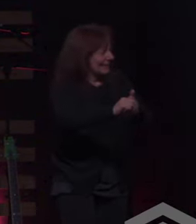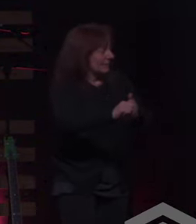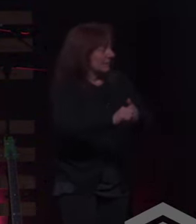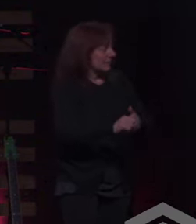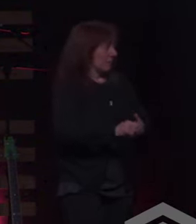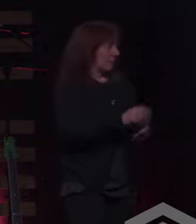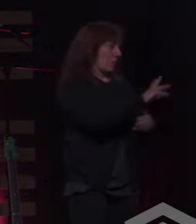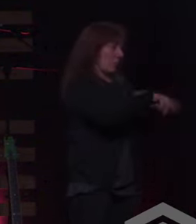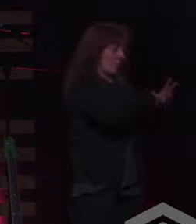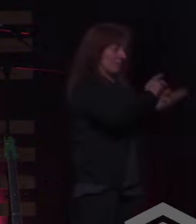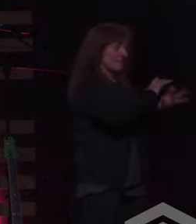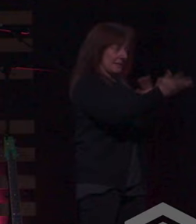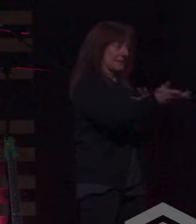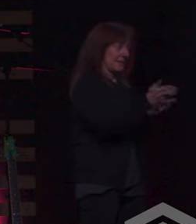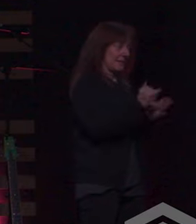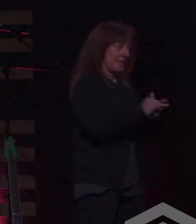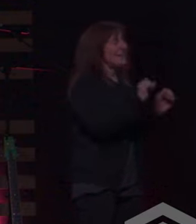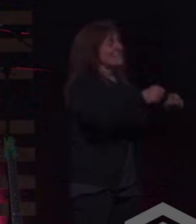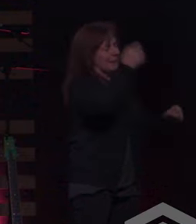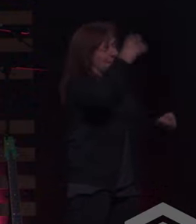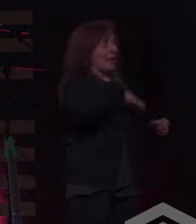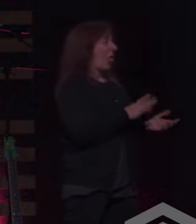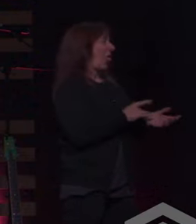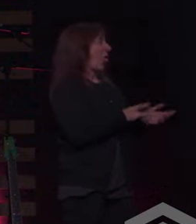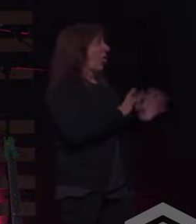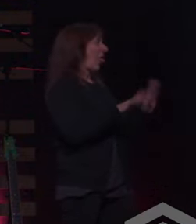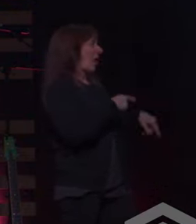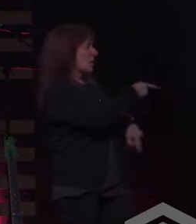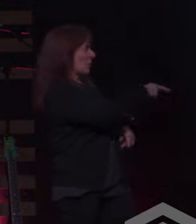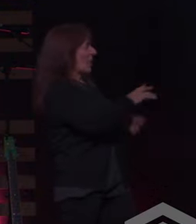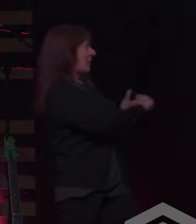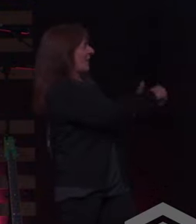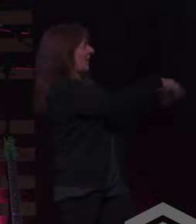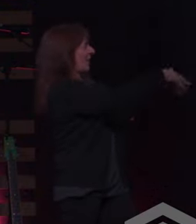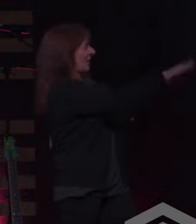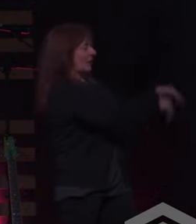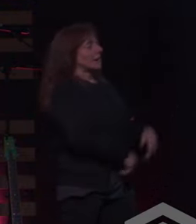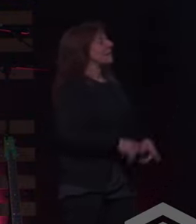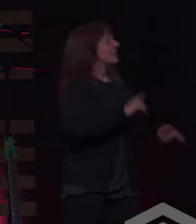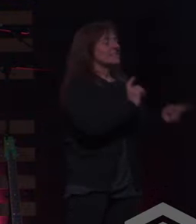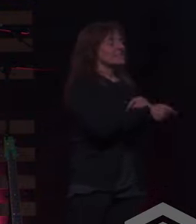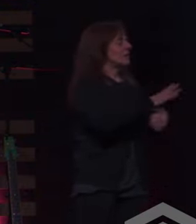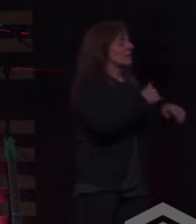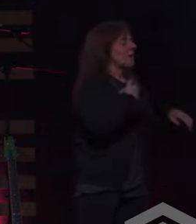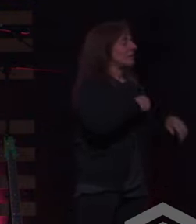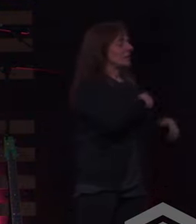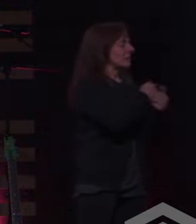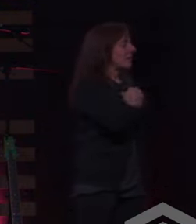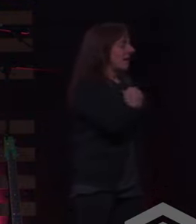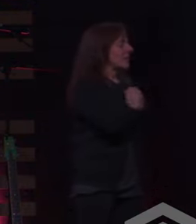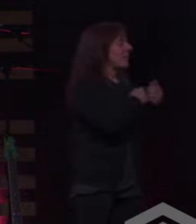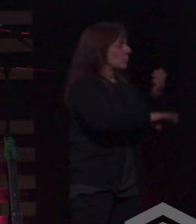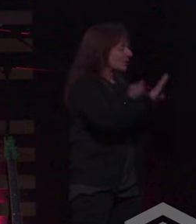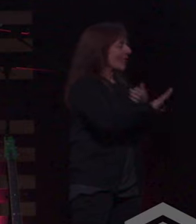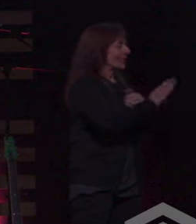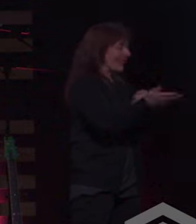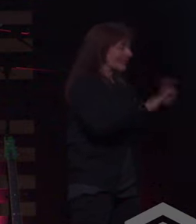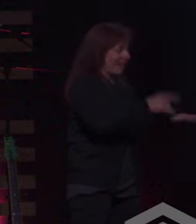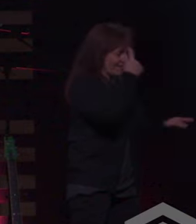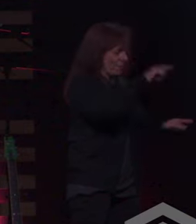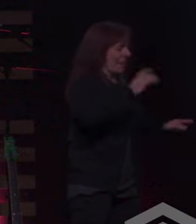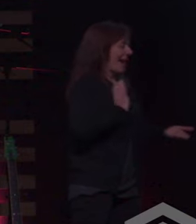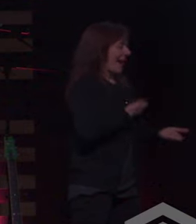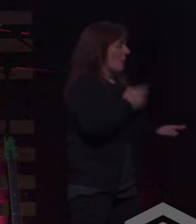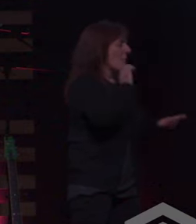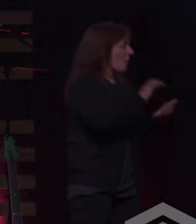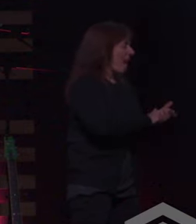that up? Absolutely. Have some men taken advantage of that? Absolutely. But that does not change the call for us to love and protect and die for our